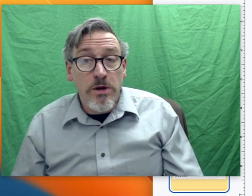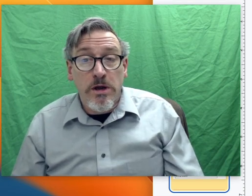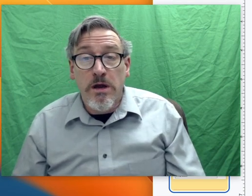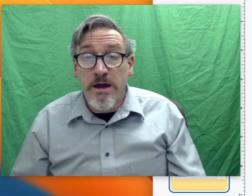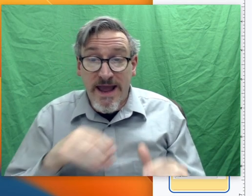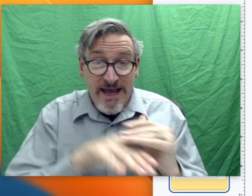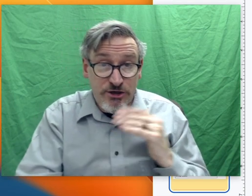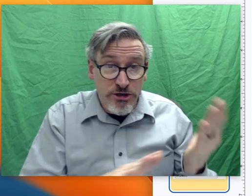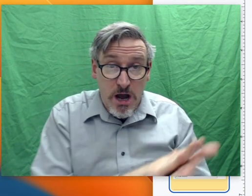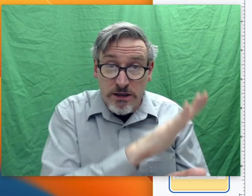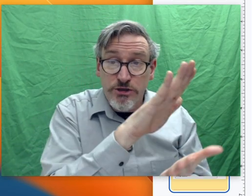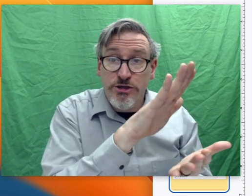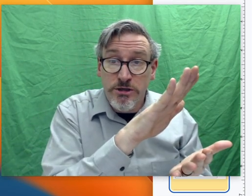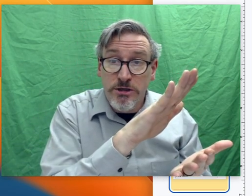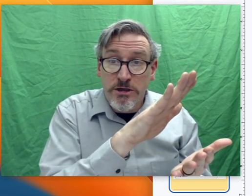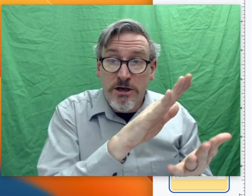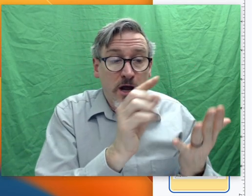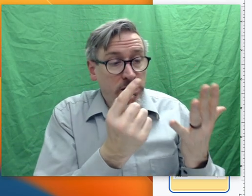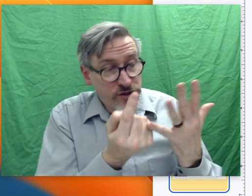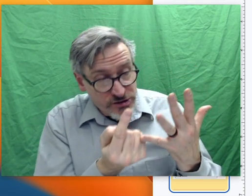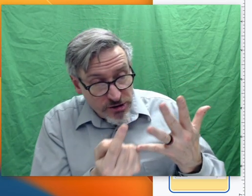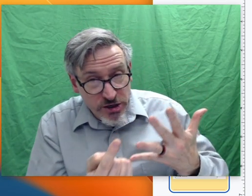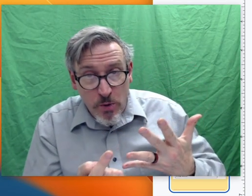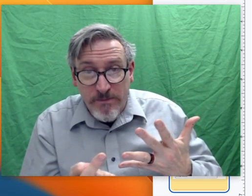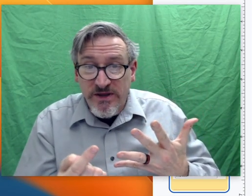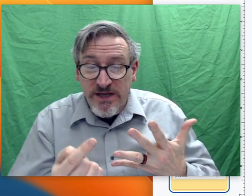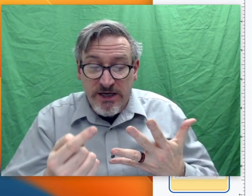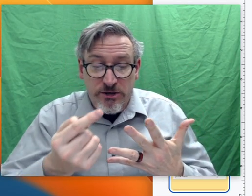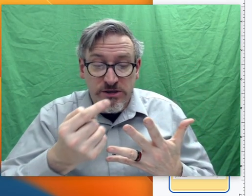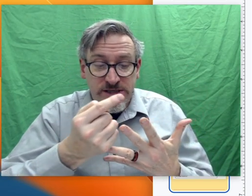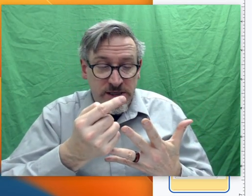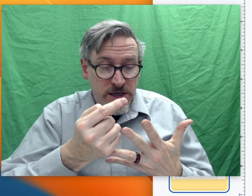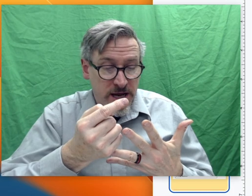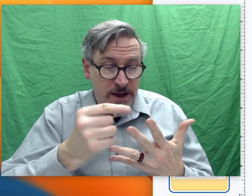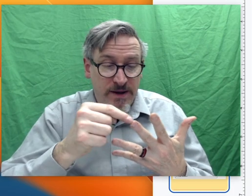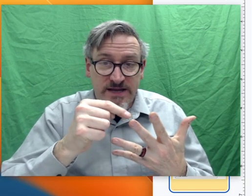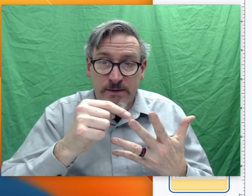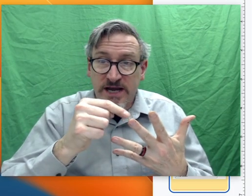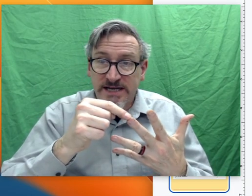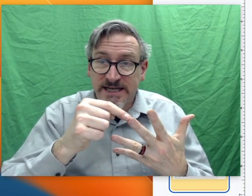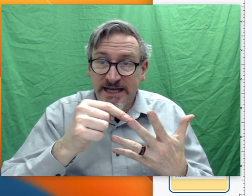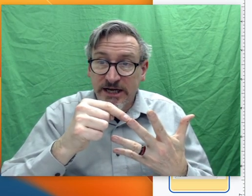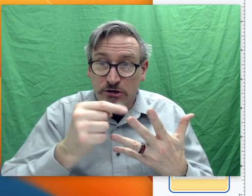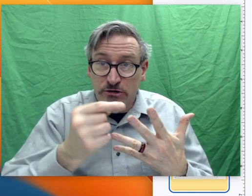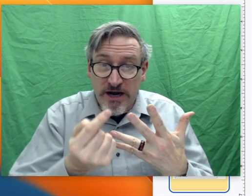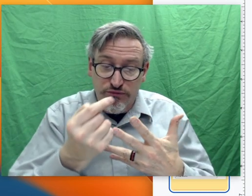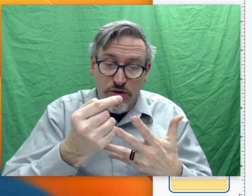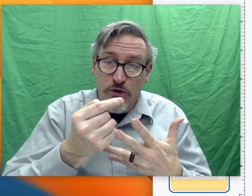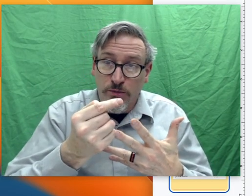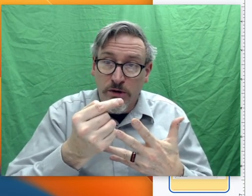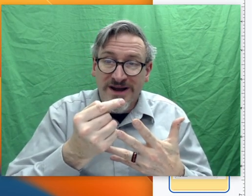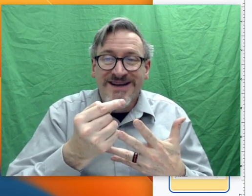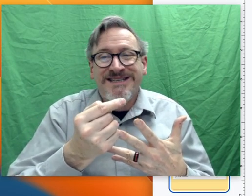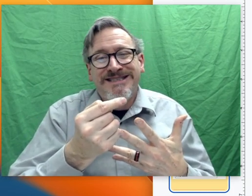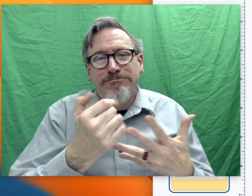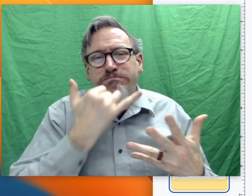so enter college, started to go up the years, and by the time we got to here, right,